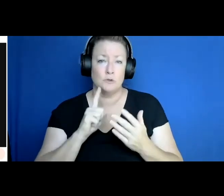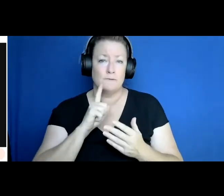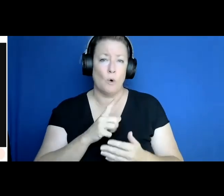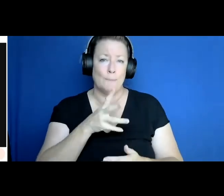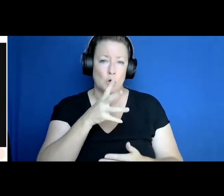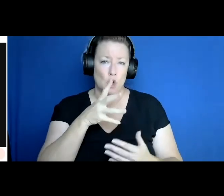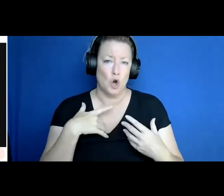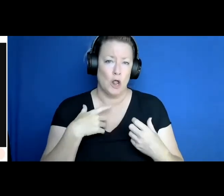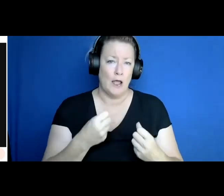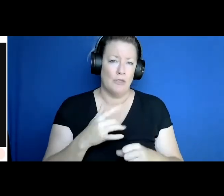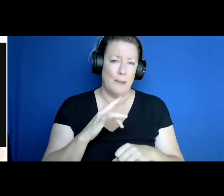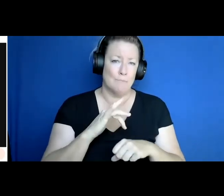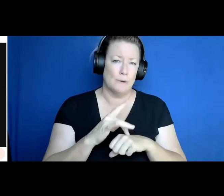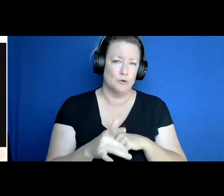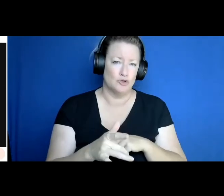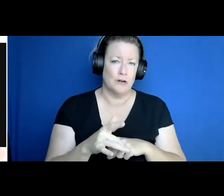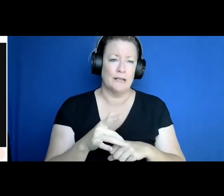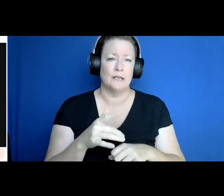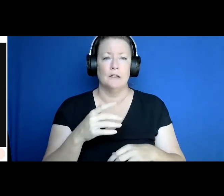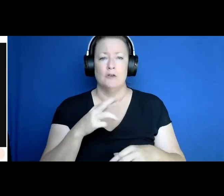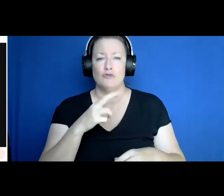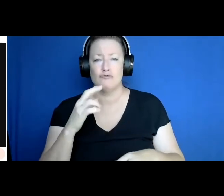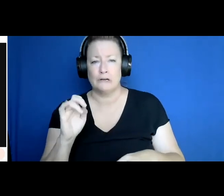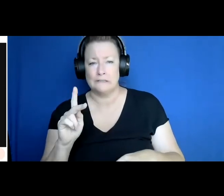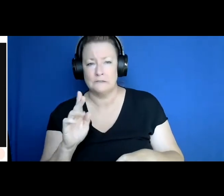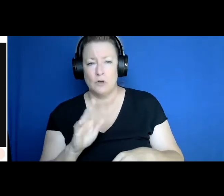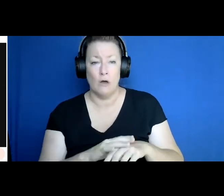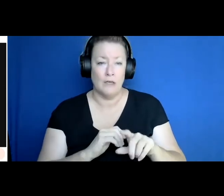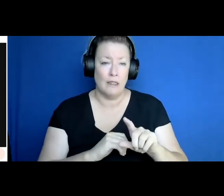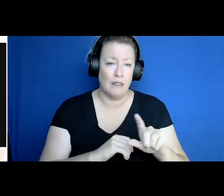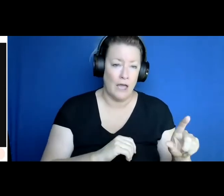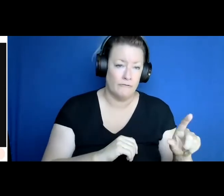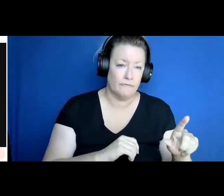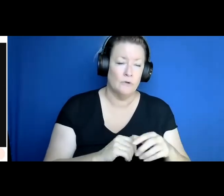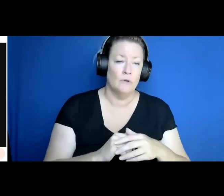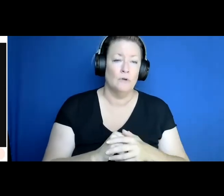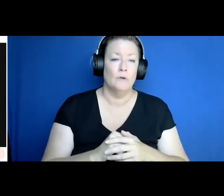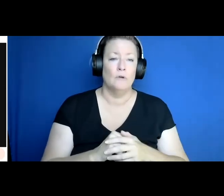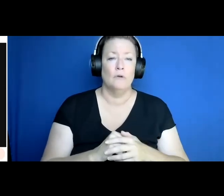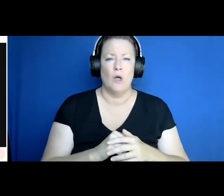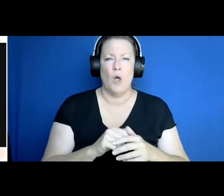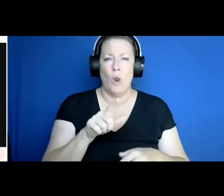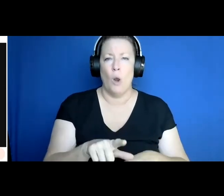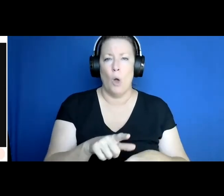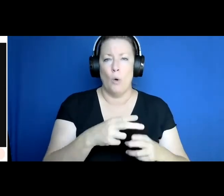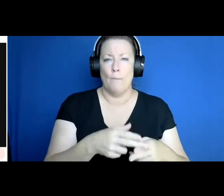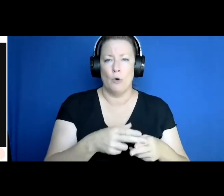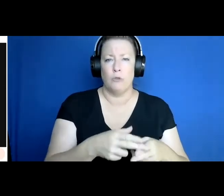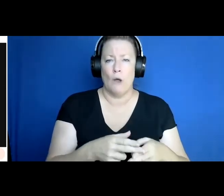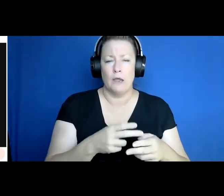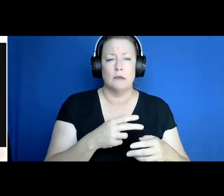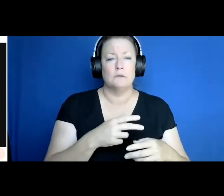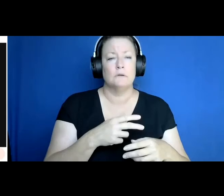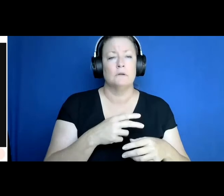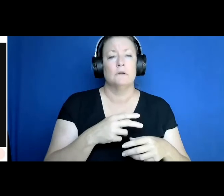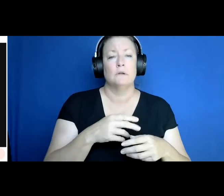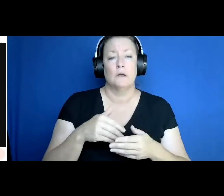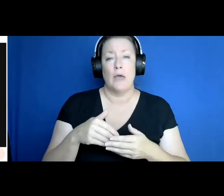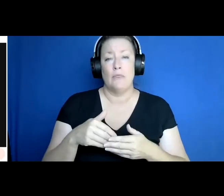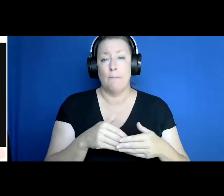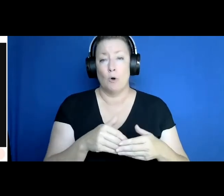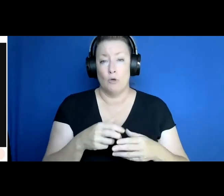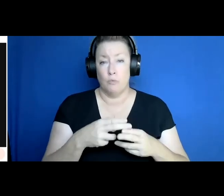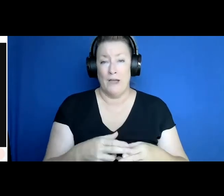and prematurity period of risk, where on the left, we have the very low birth weight babies, where it's a birth weight distribution